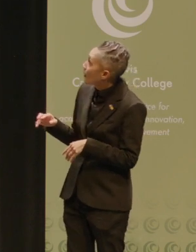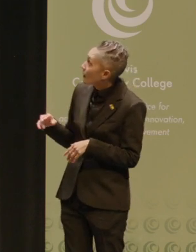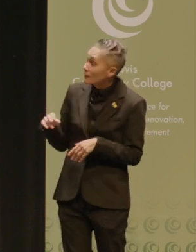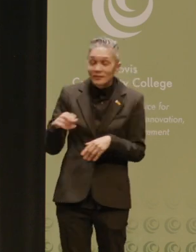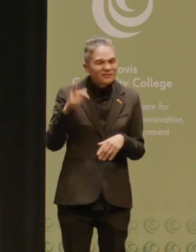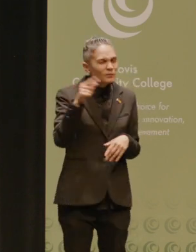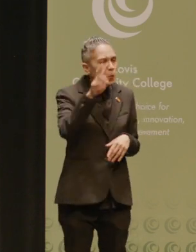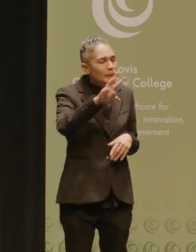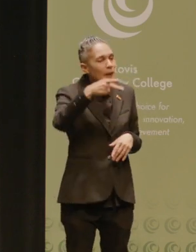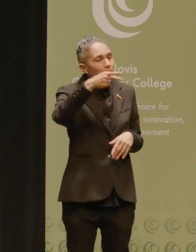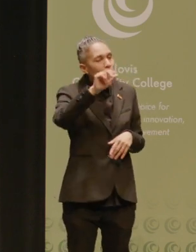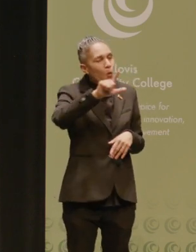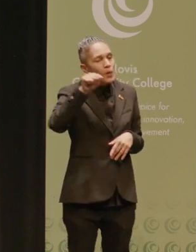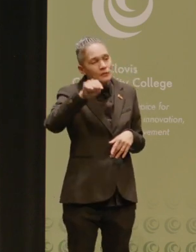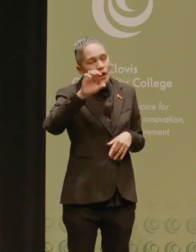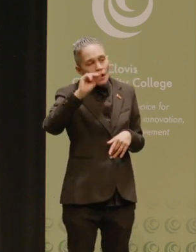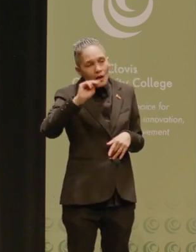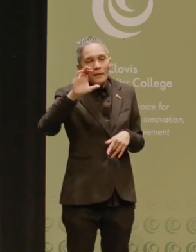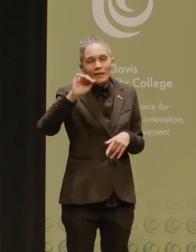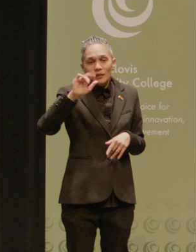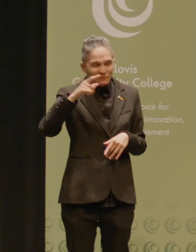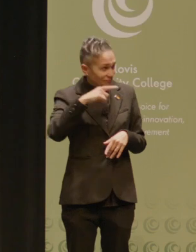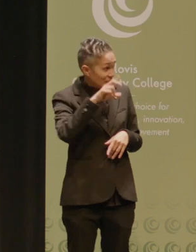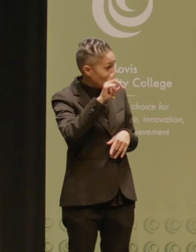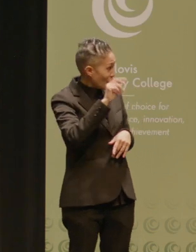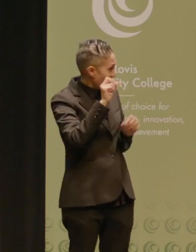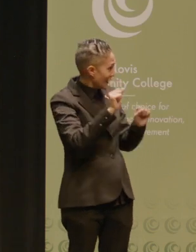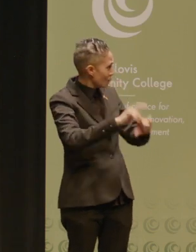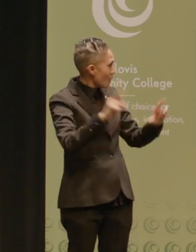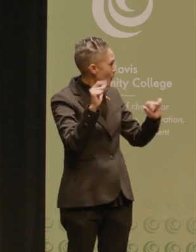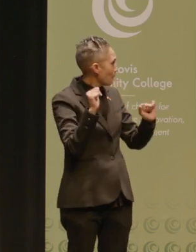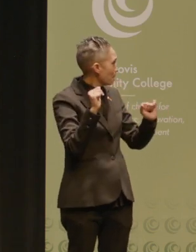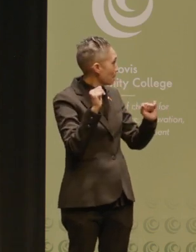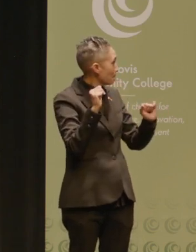poll.com/Carol Goldsmith 1222. Don, can you make it larger?